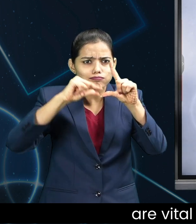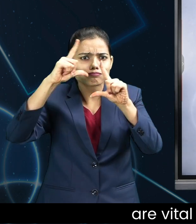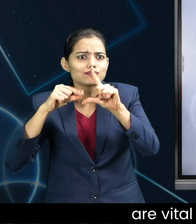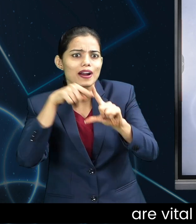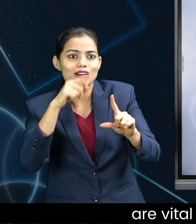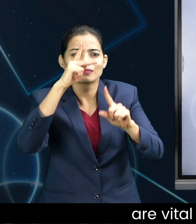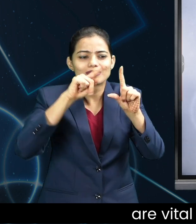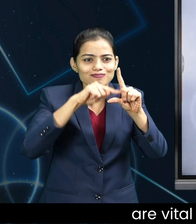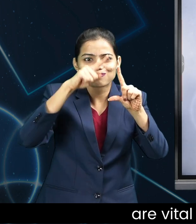statistics.